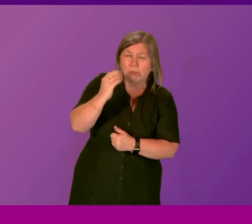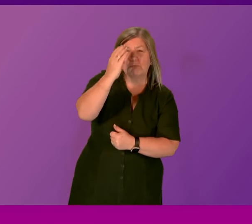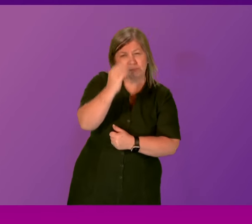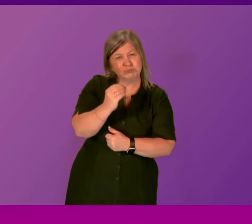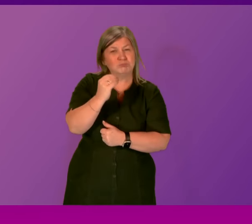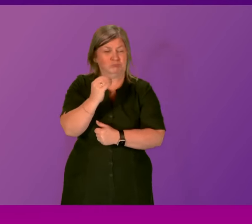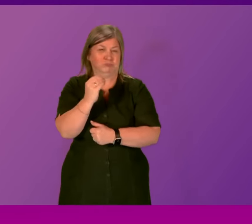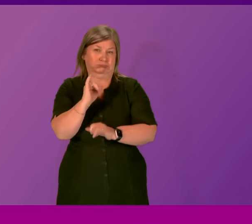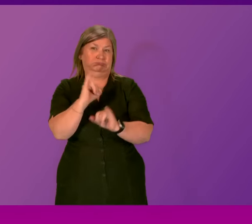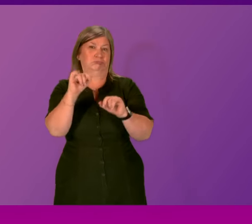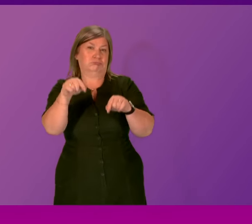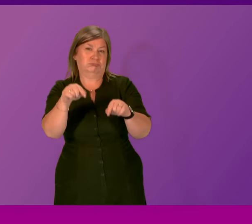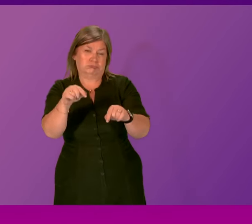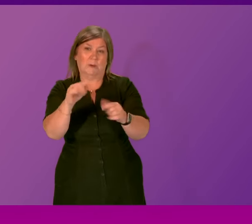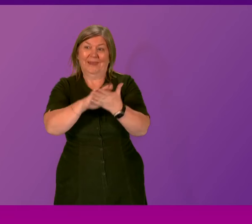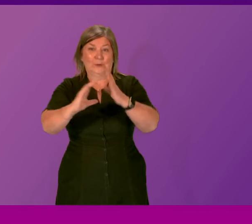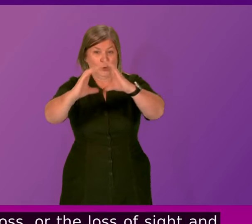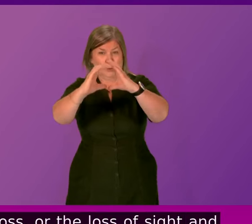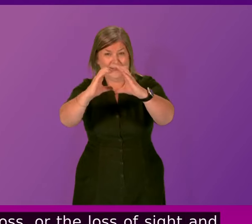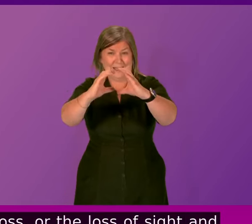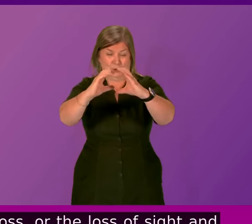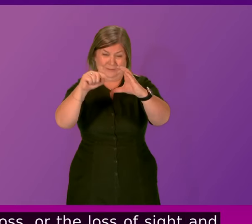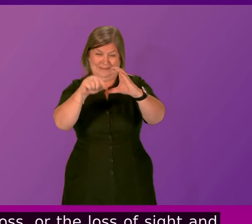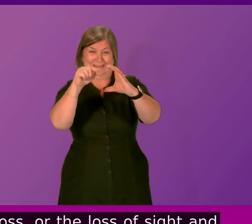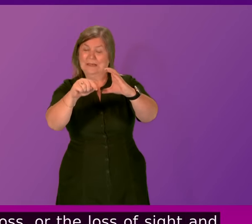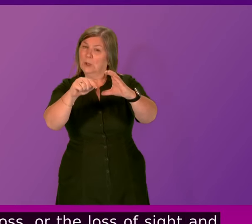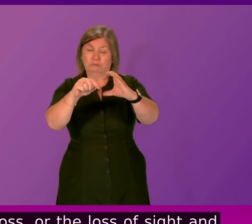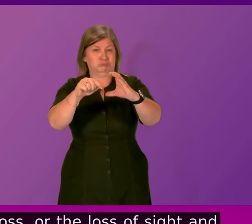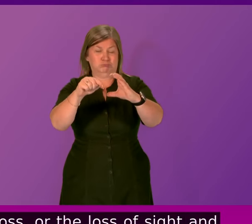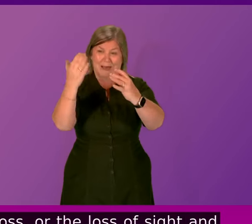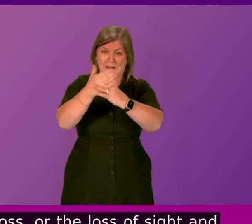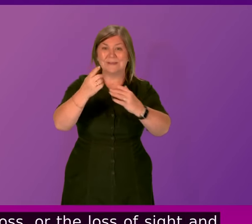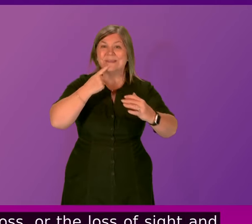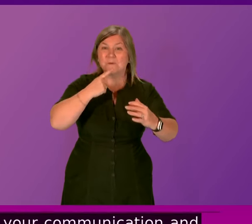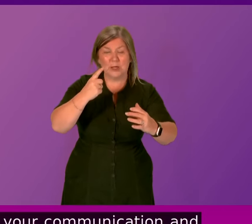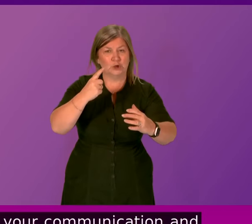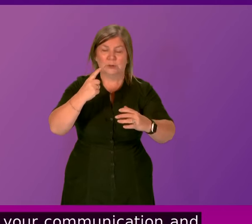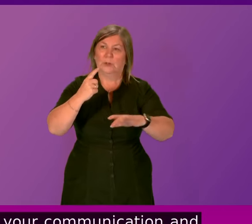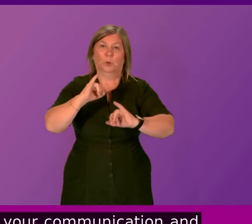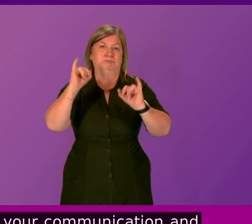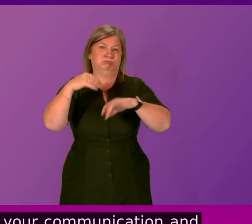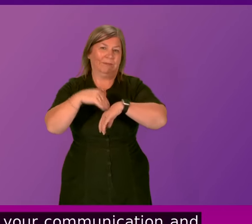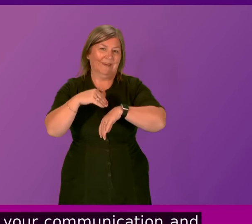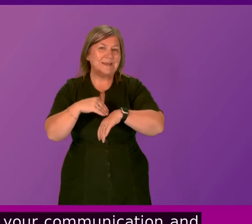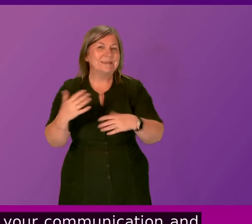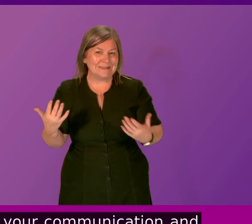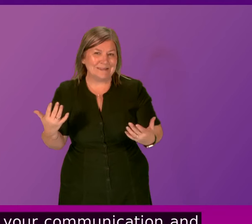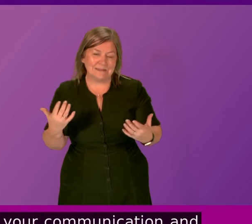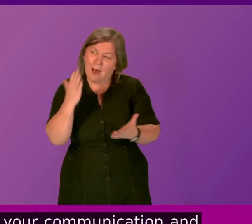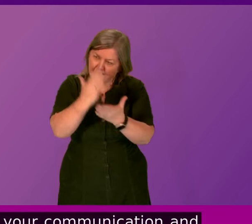hearing, to the point where your communication and ability to access information are impacted, is a distinct